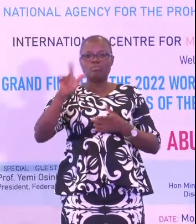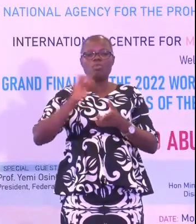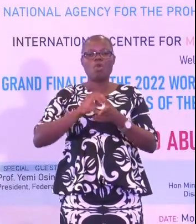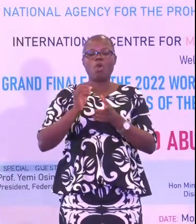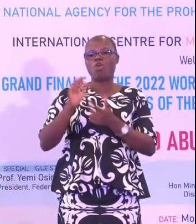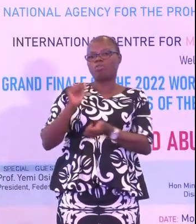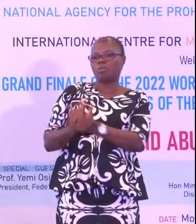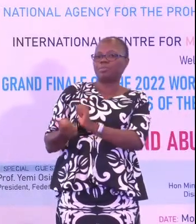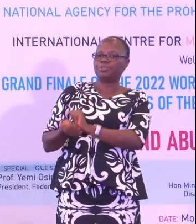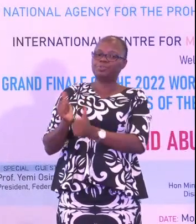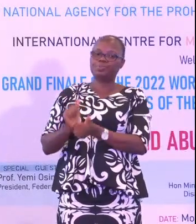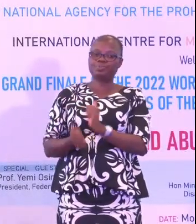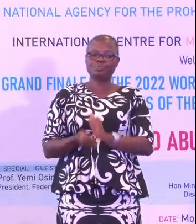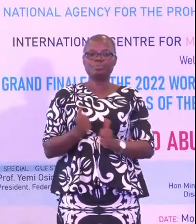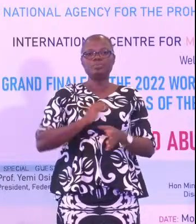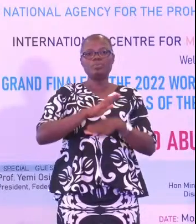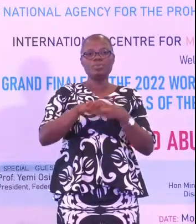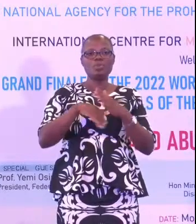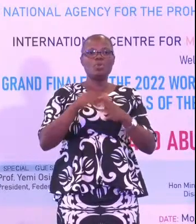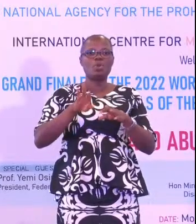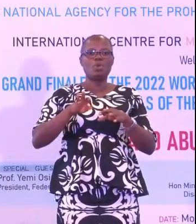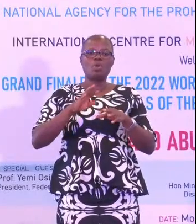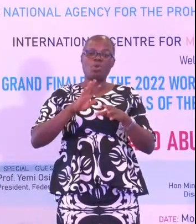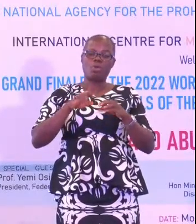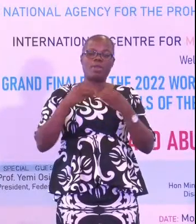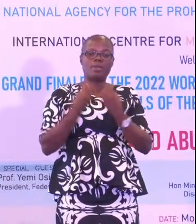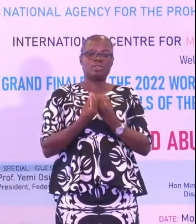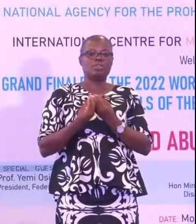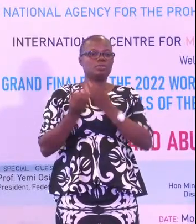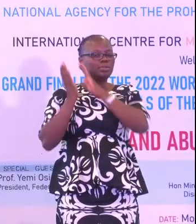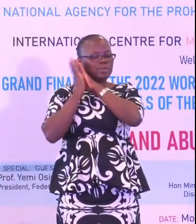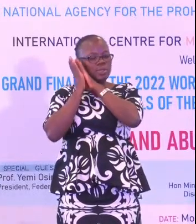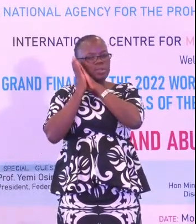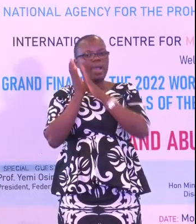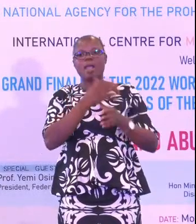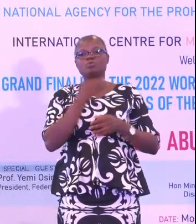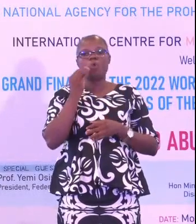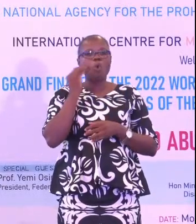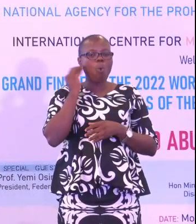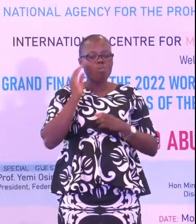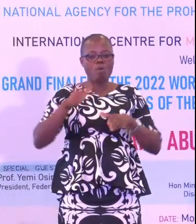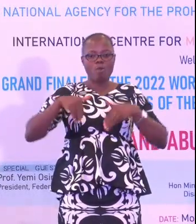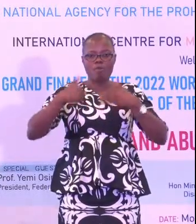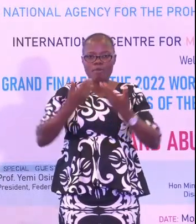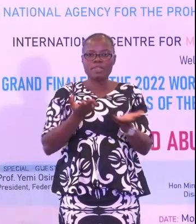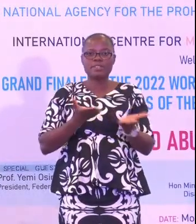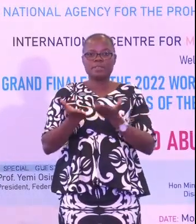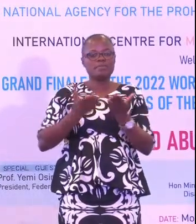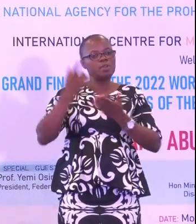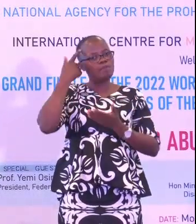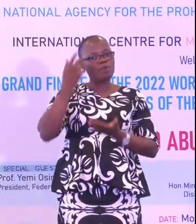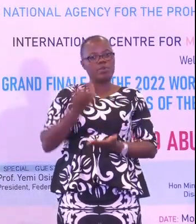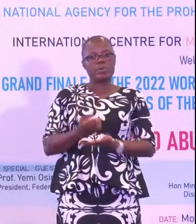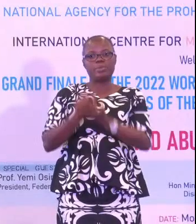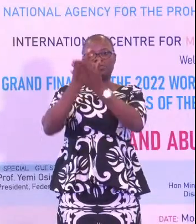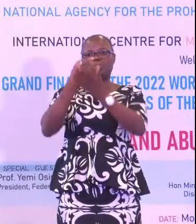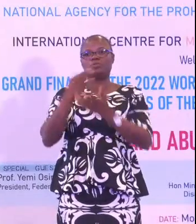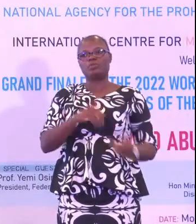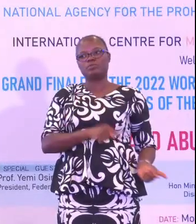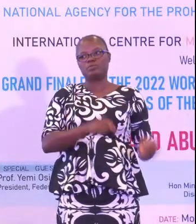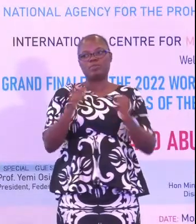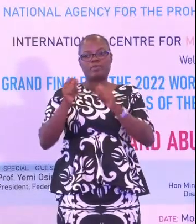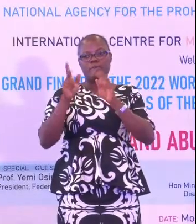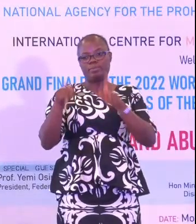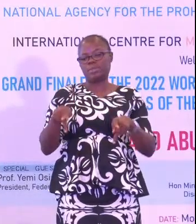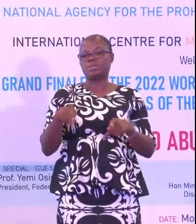competitions. All organizations, shelters, and homes offering services for the rehabilitation of trafficked